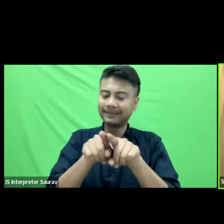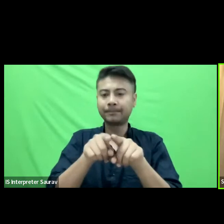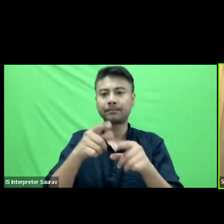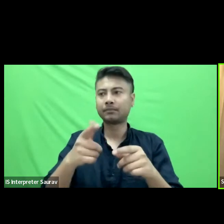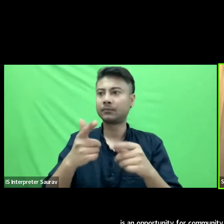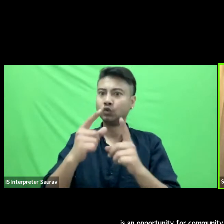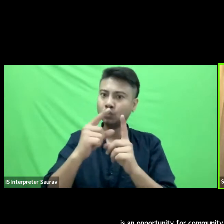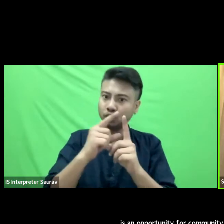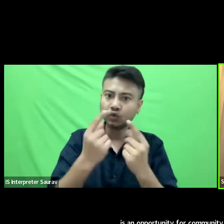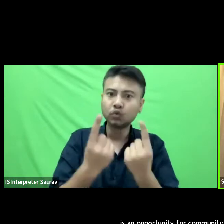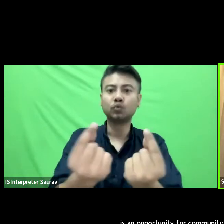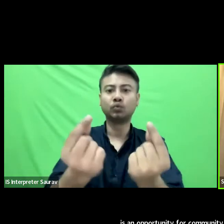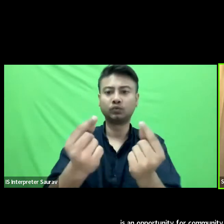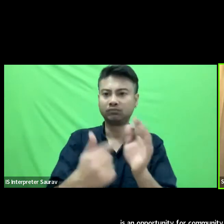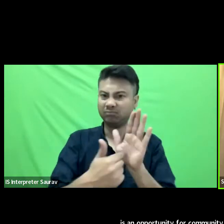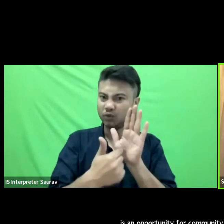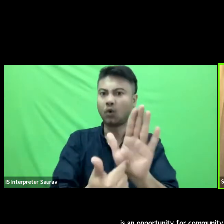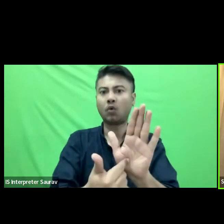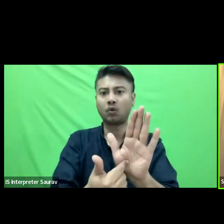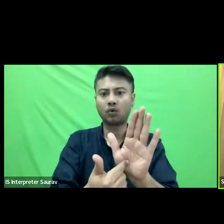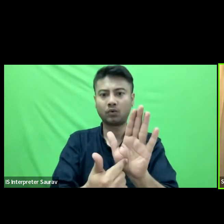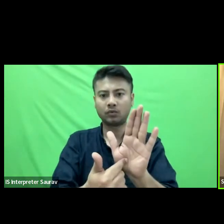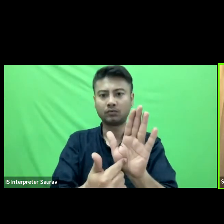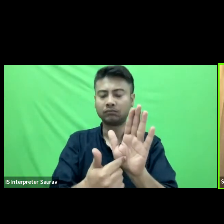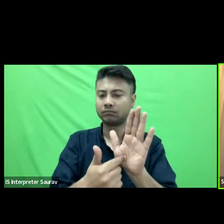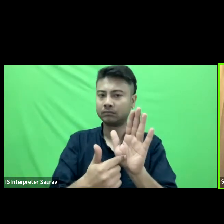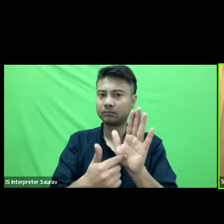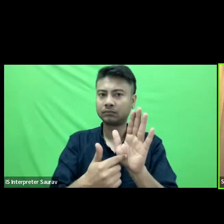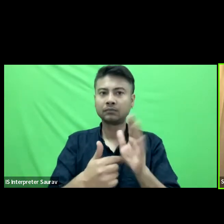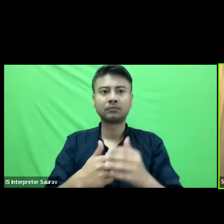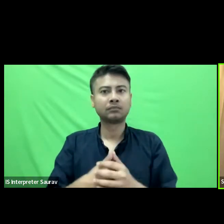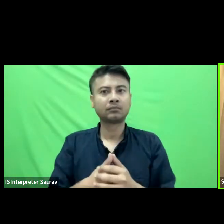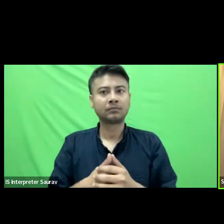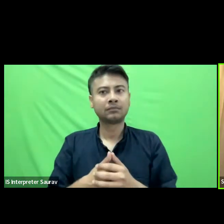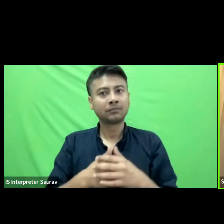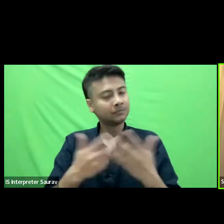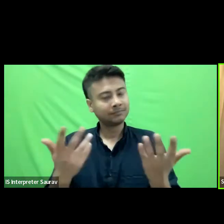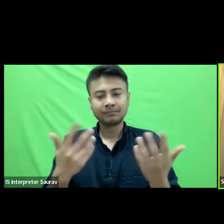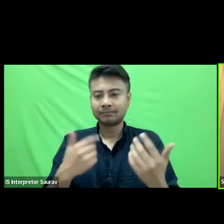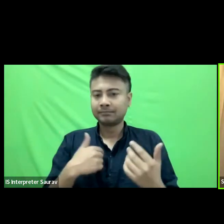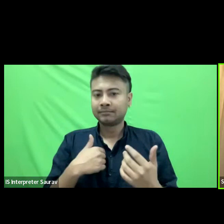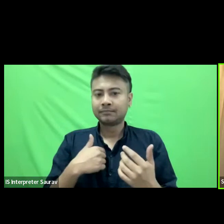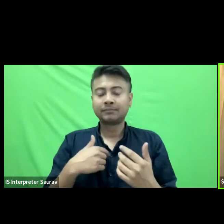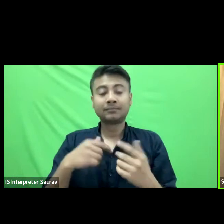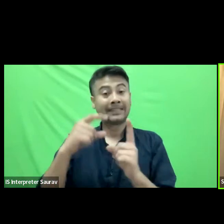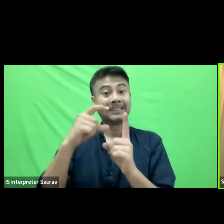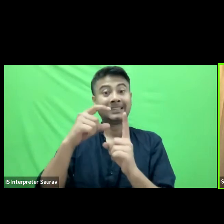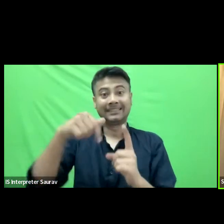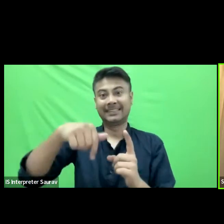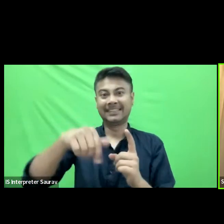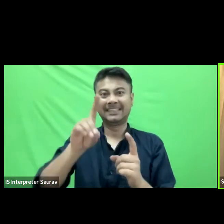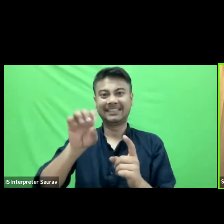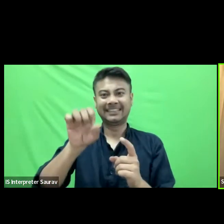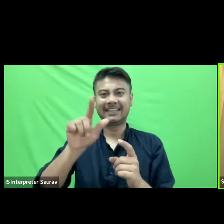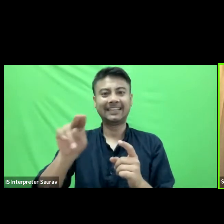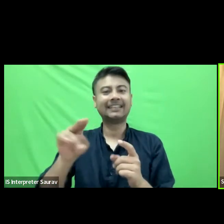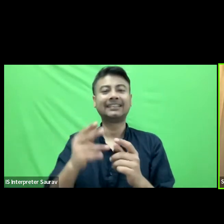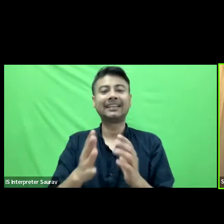that, I'll conclude. And just to say, as we say here in Delhi, Bahat Dhanyavad.